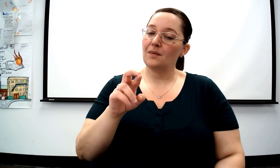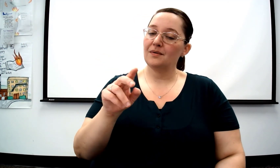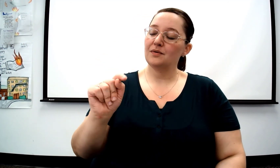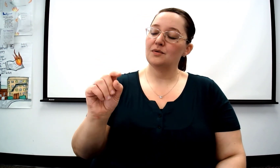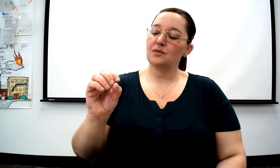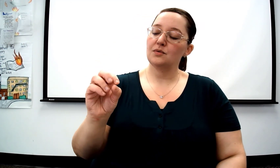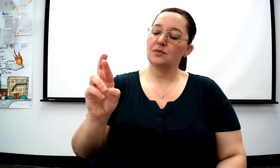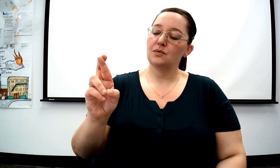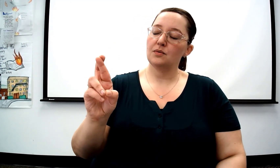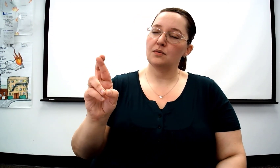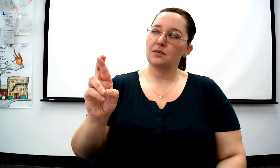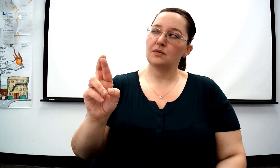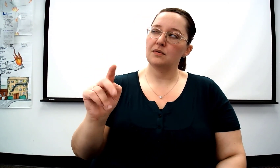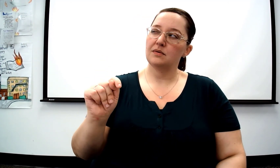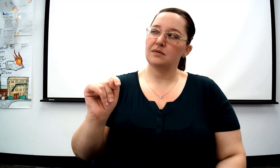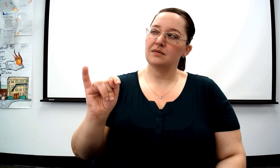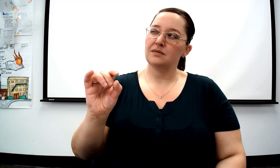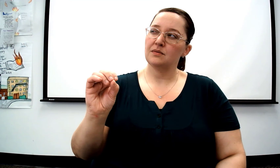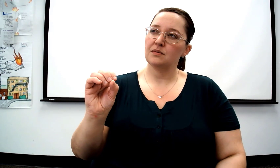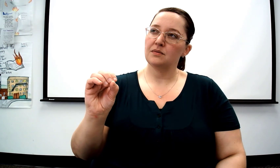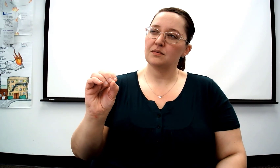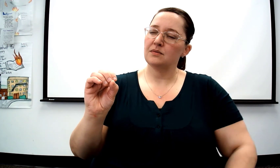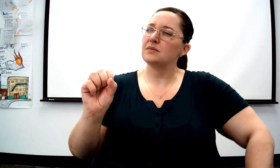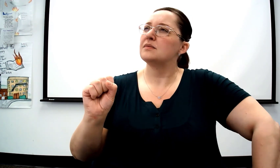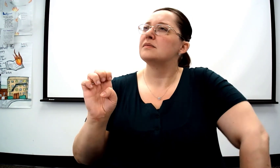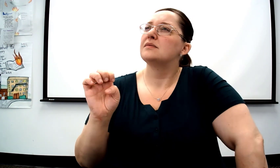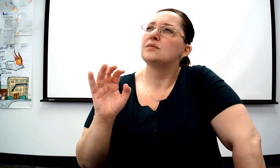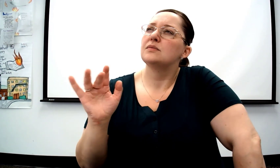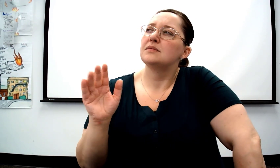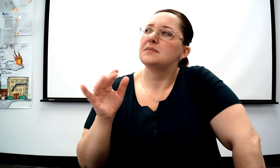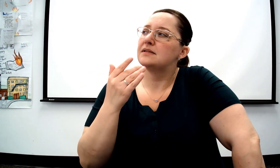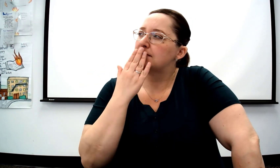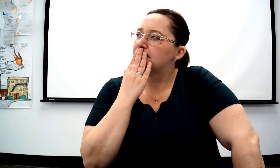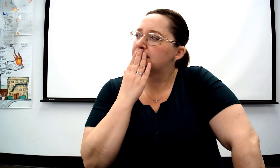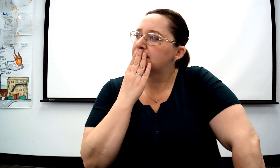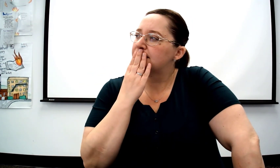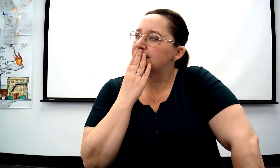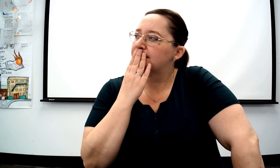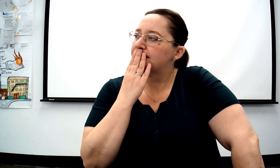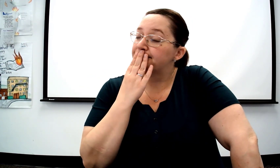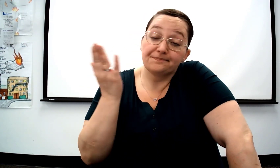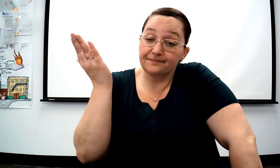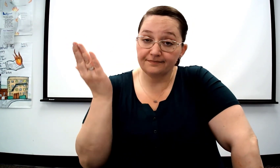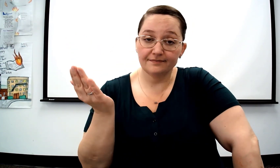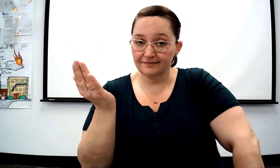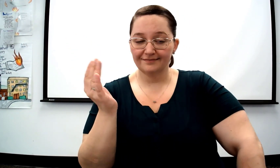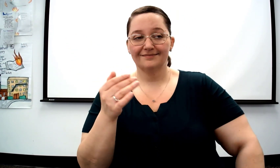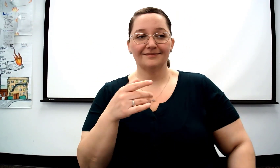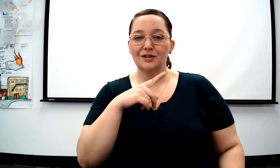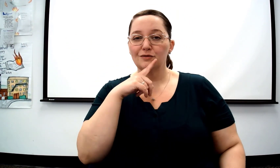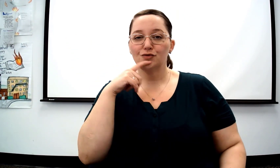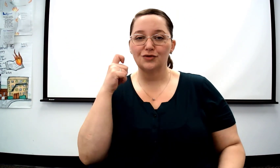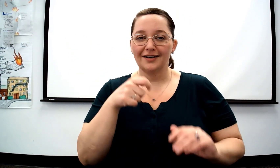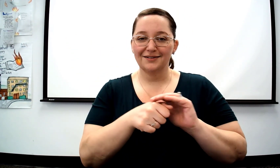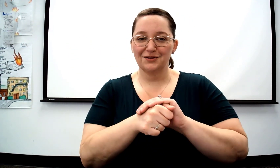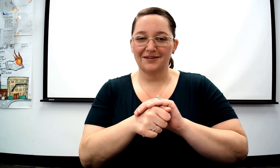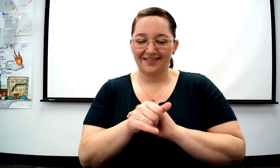the sign for tortoise. Tortoise. How do you spell tortoise anyway? Oh no, dry